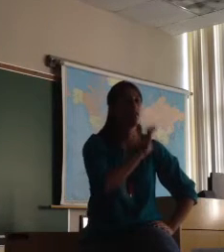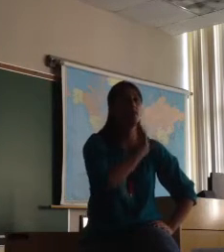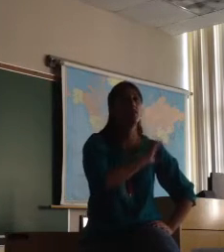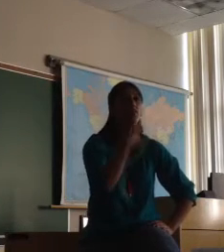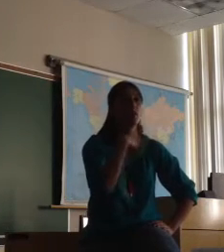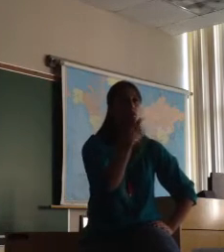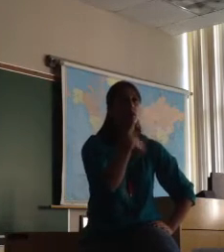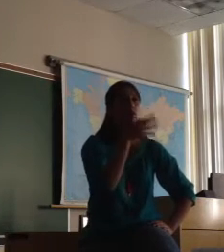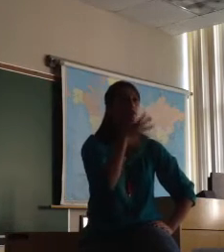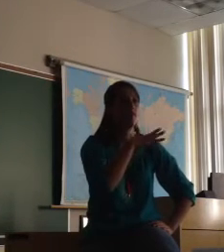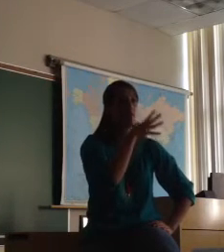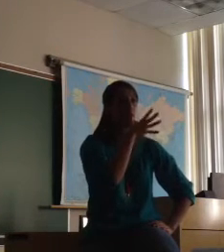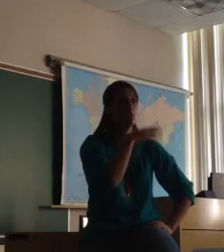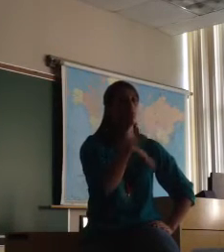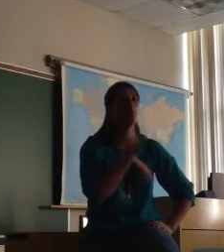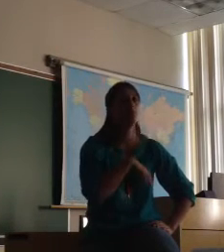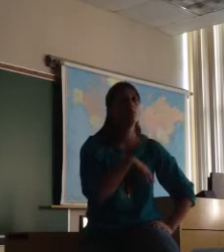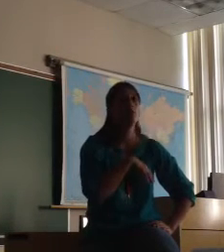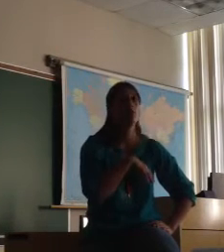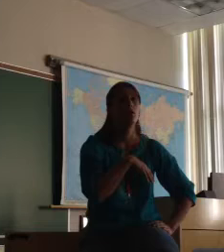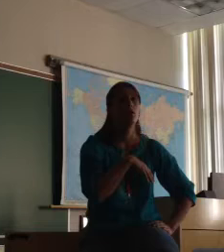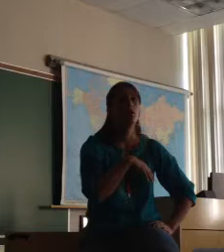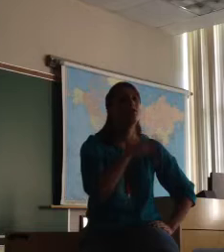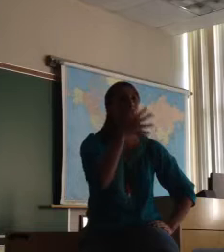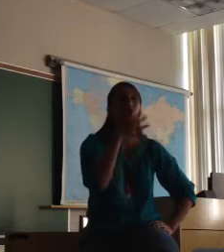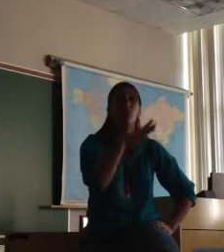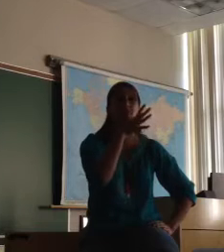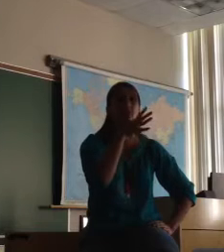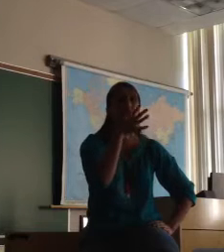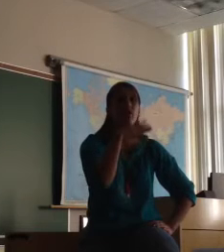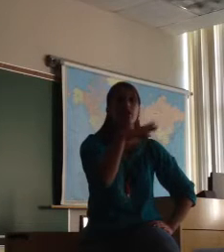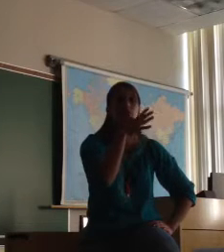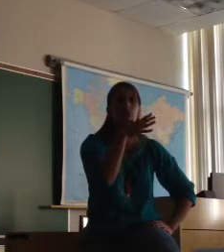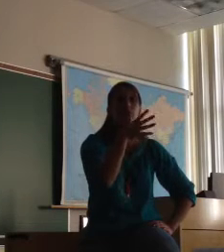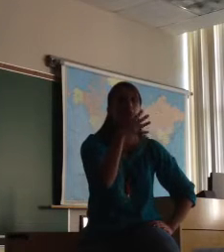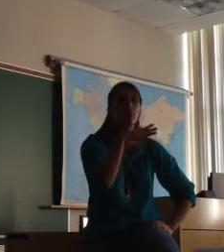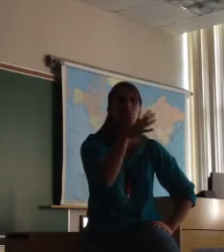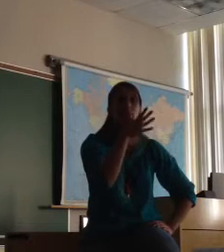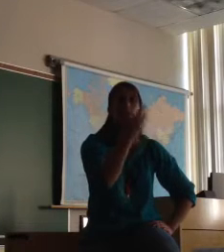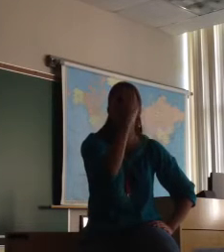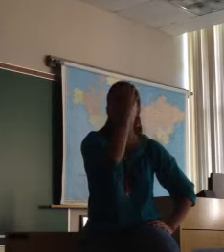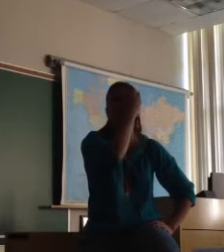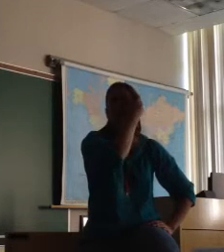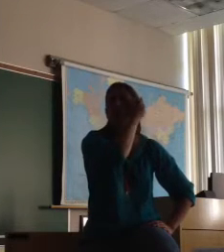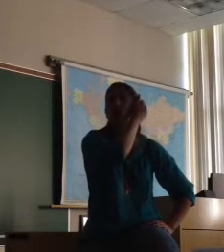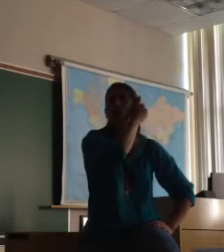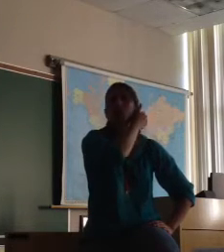Cafeteria, restaurant, farm. I used to know why this is farm. I don't remember. Doesn't make Shut up.